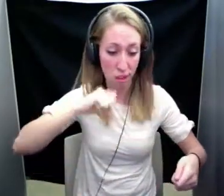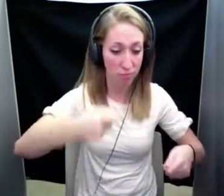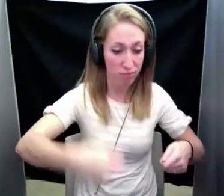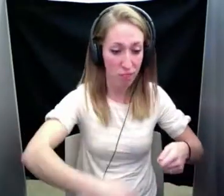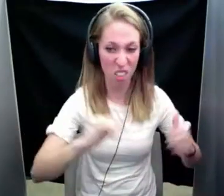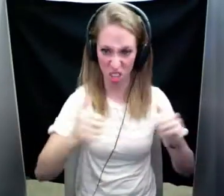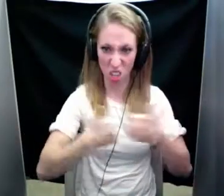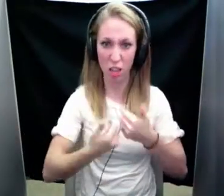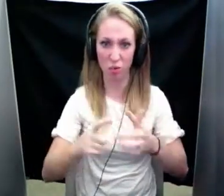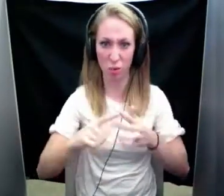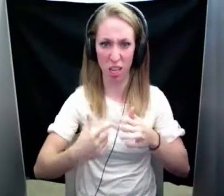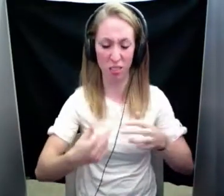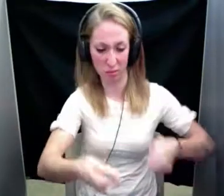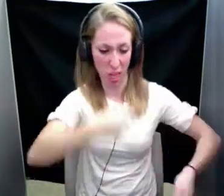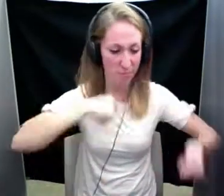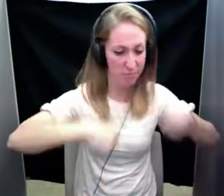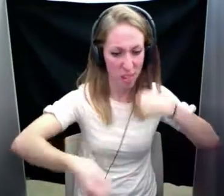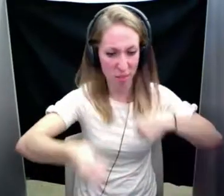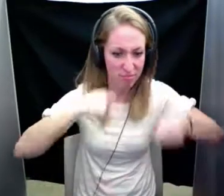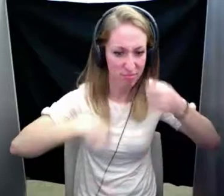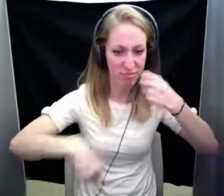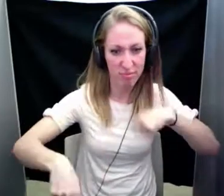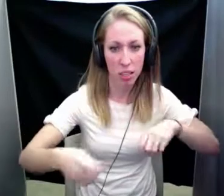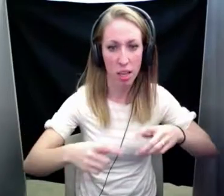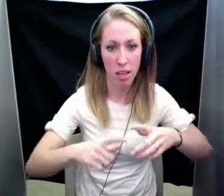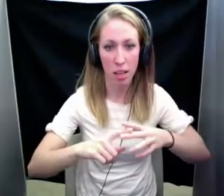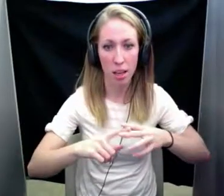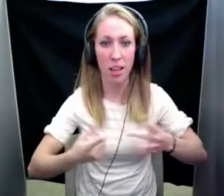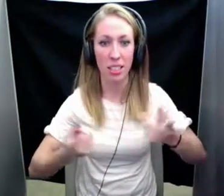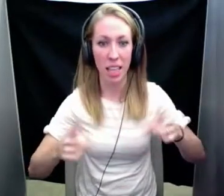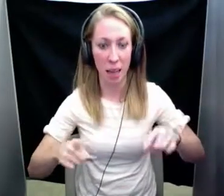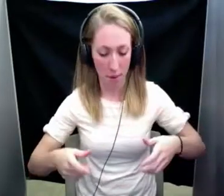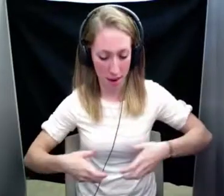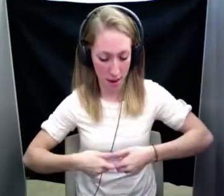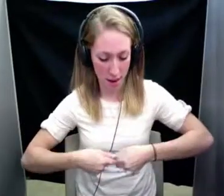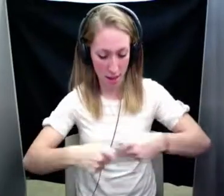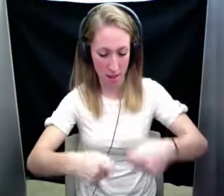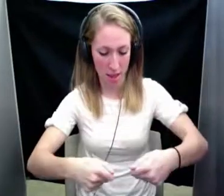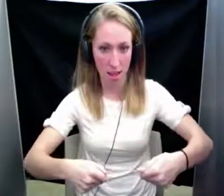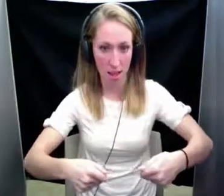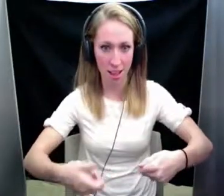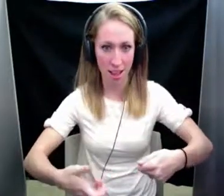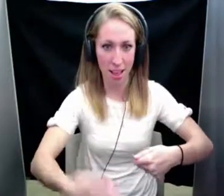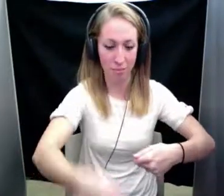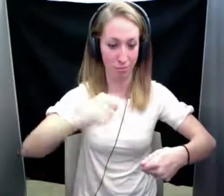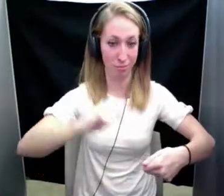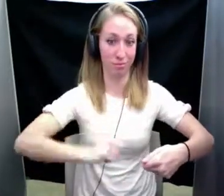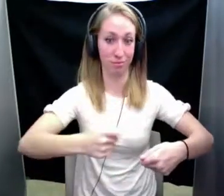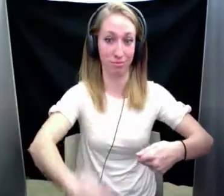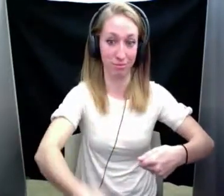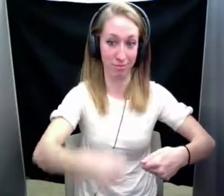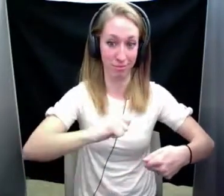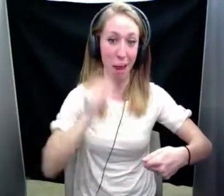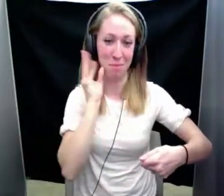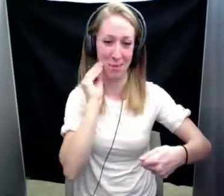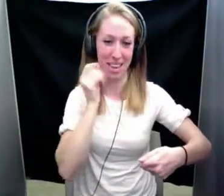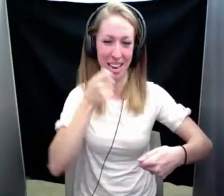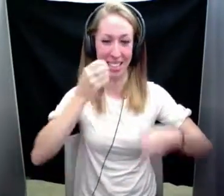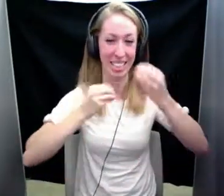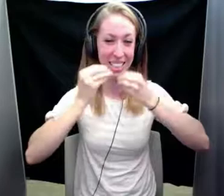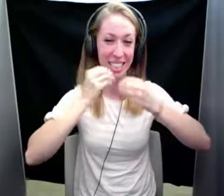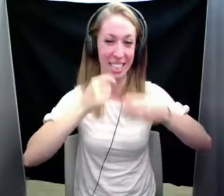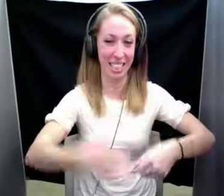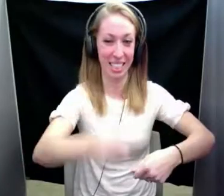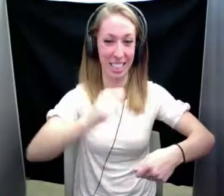and he put the food in the pack. And when the pack was full, he got out his knife and he ripped a hole in it, and then he